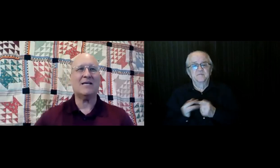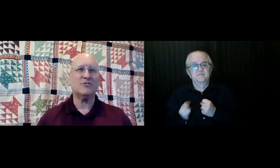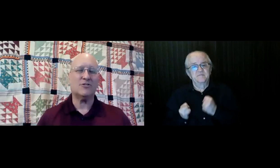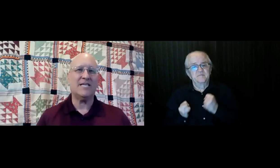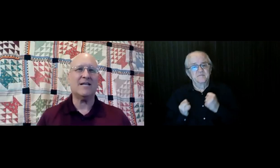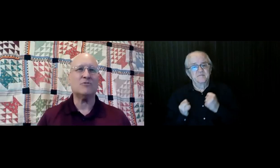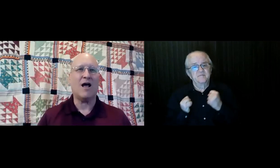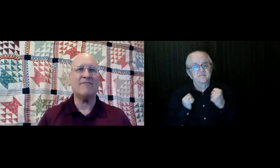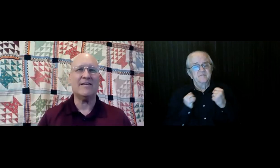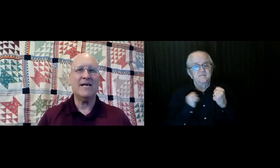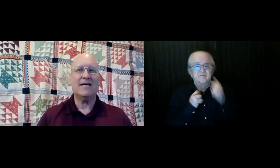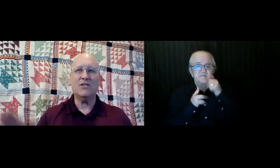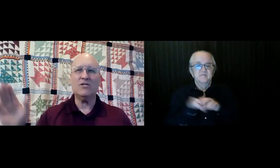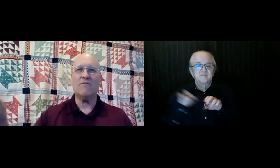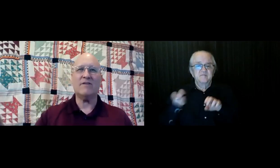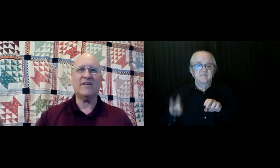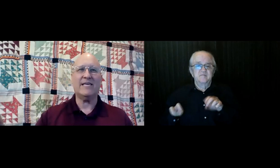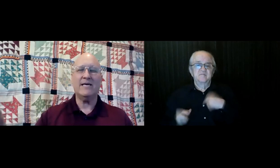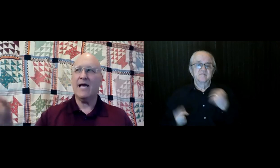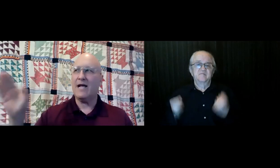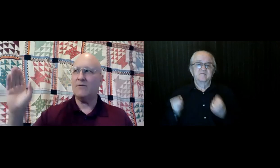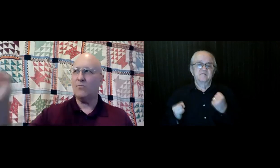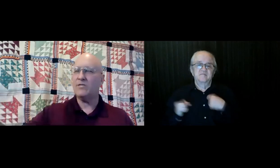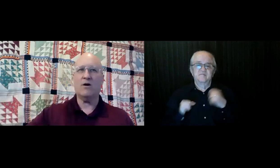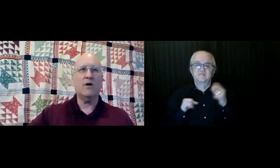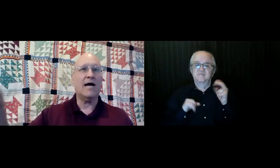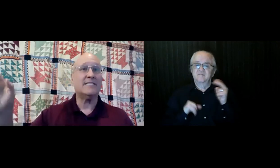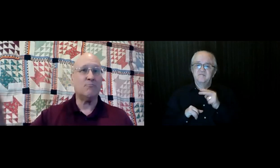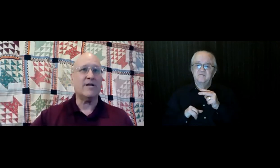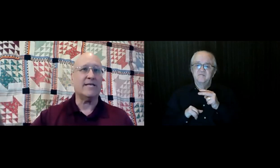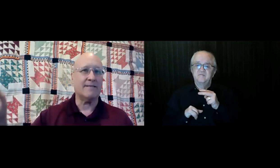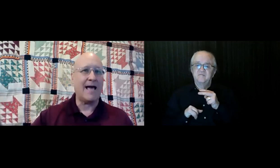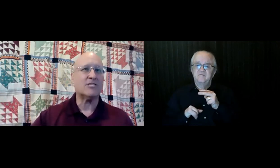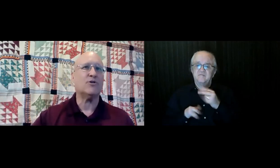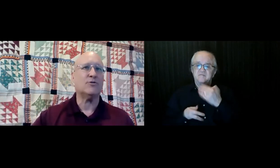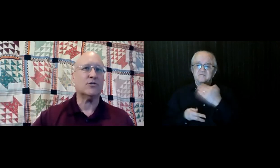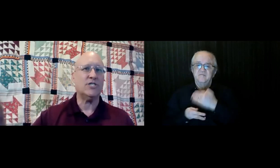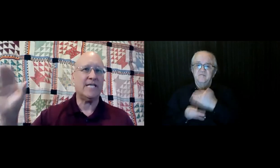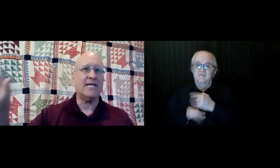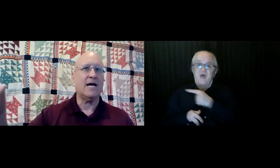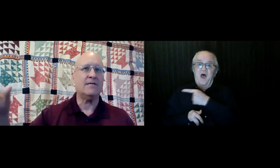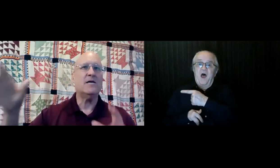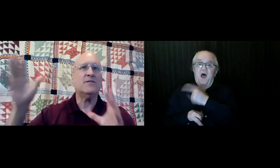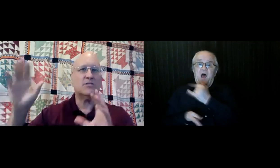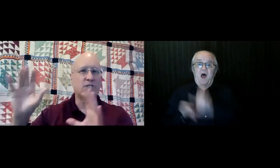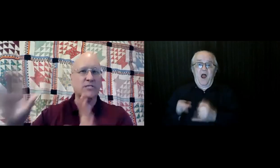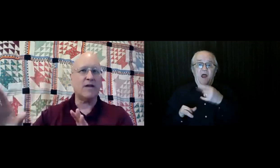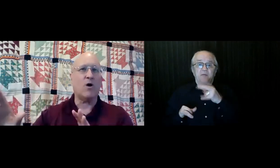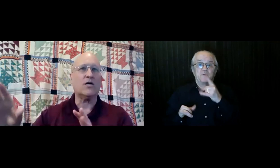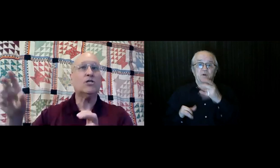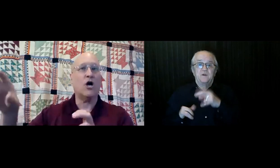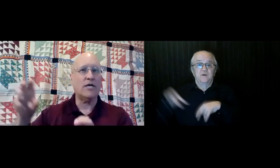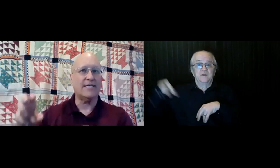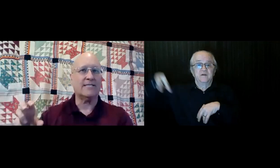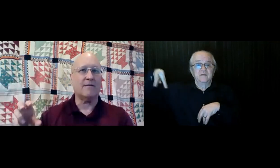in the passenger seat and I'm driving. And I look over at Vicki, and out the window, I see Brittany, the last producer. She's standing on the